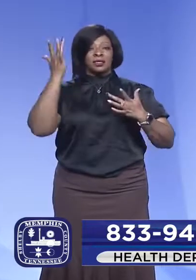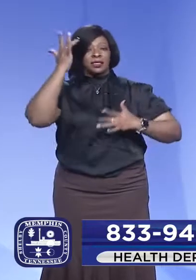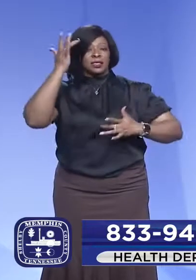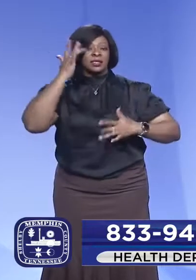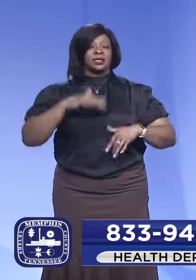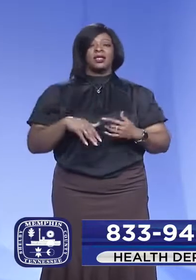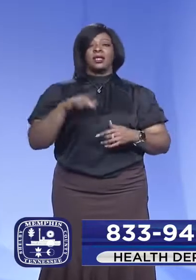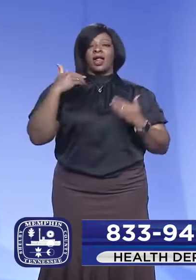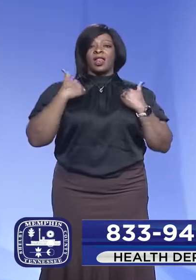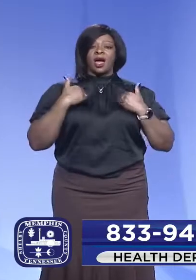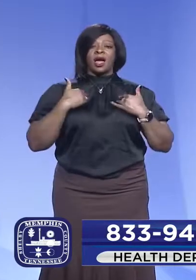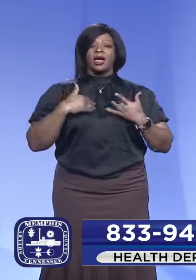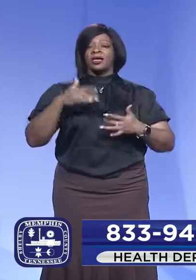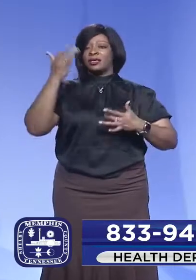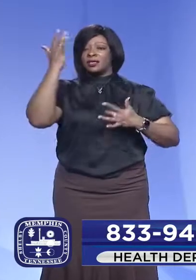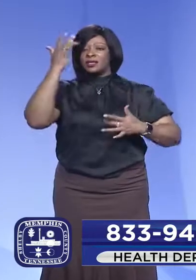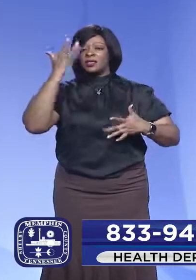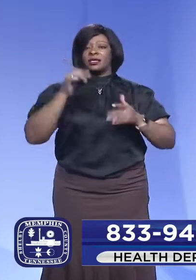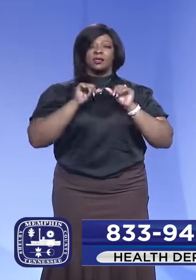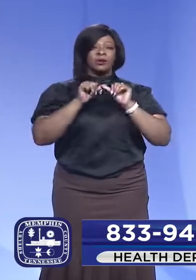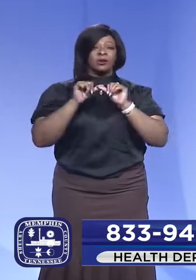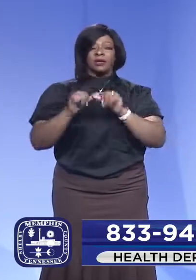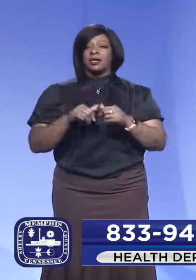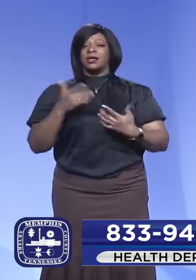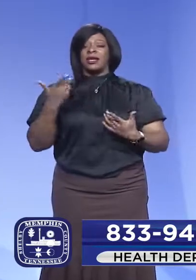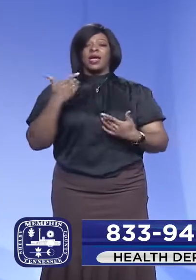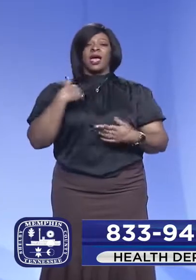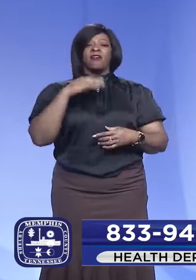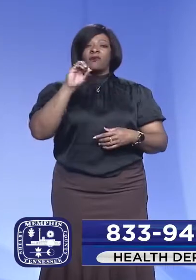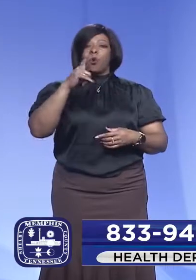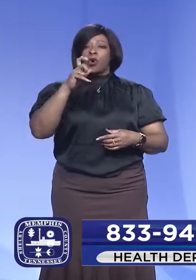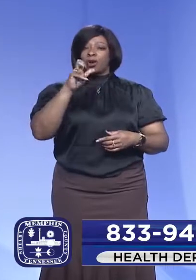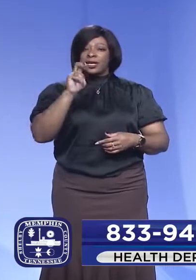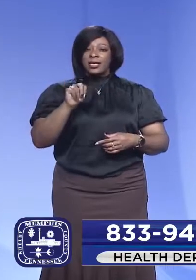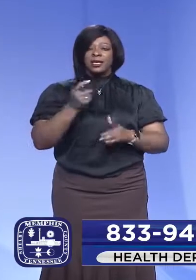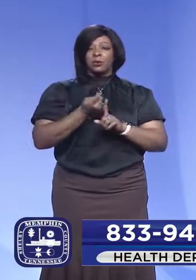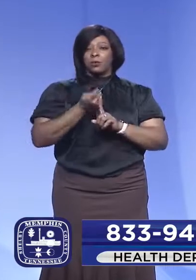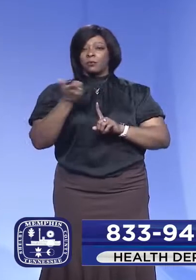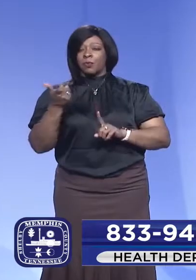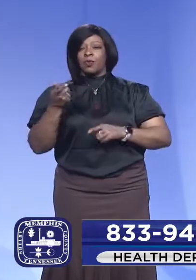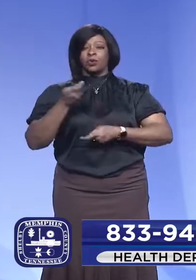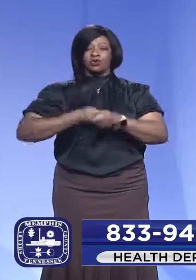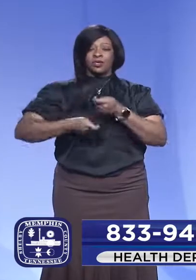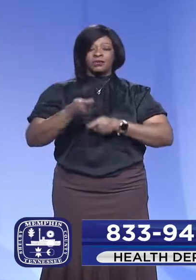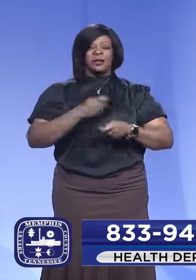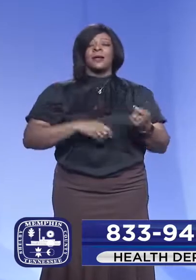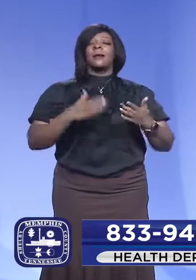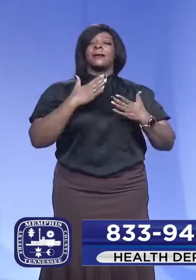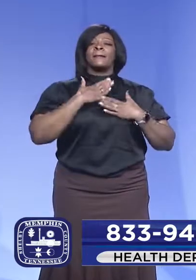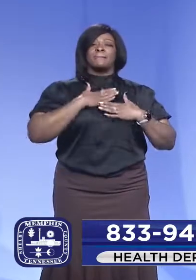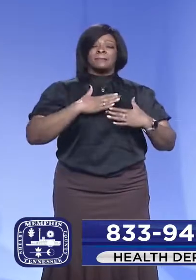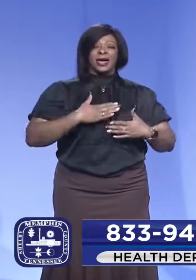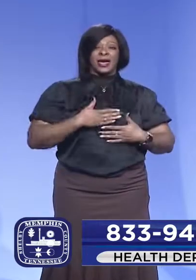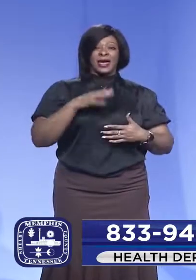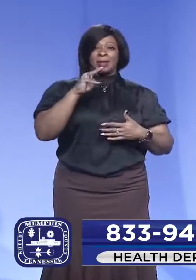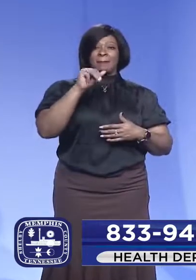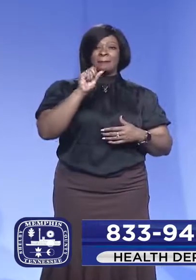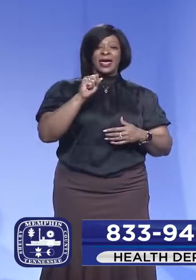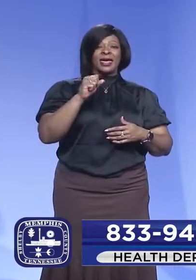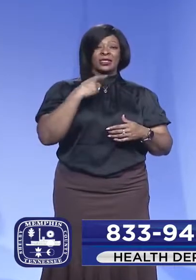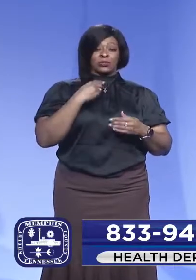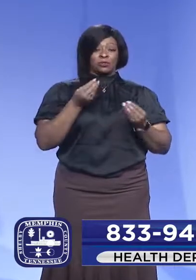lung disease, having had a solid organ transplant, people with a body mass index of greater than